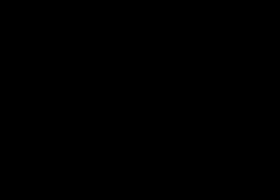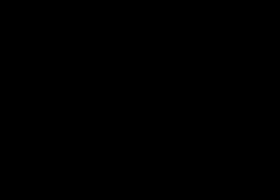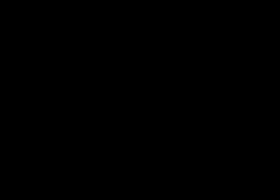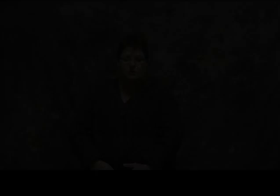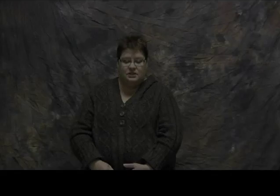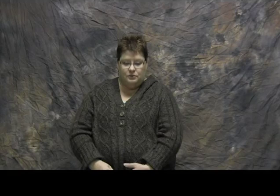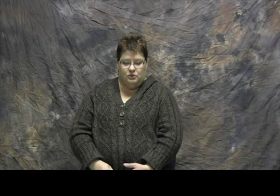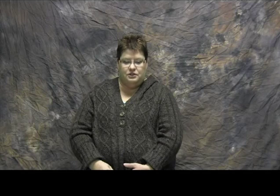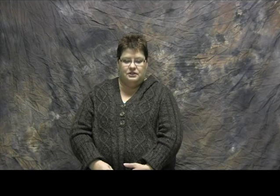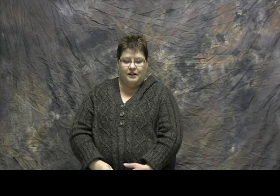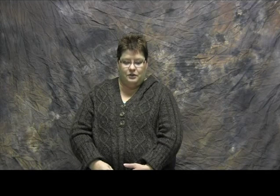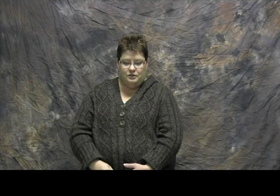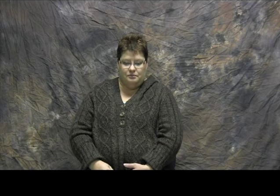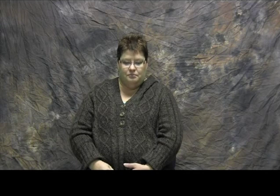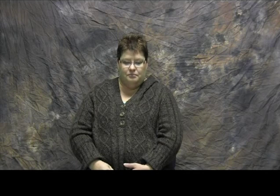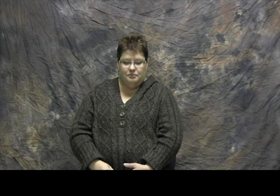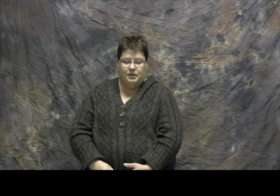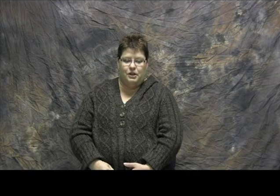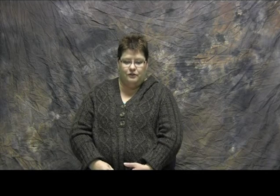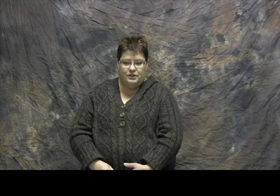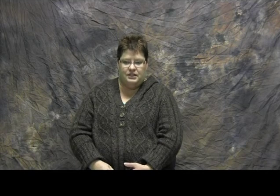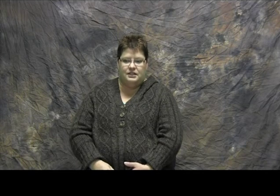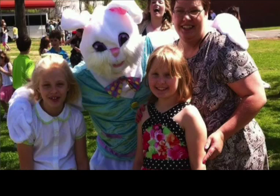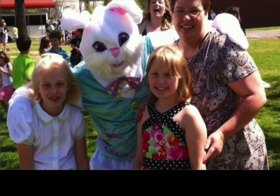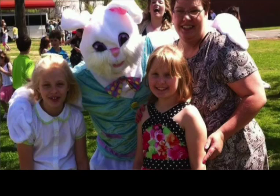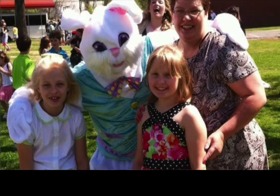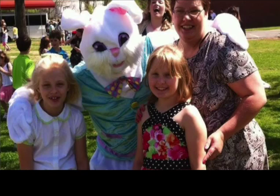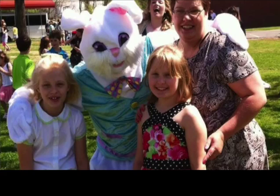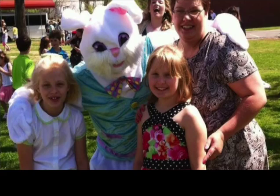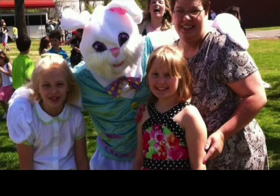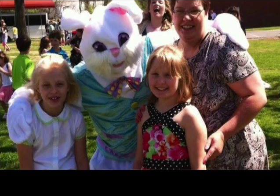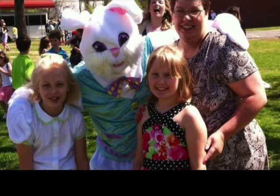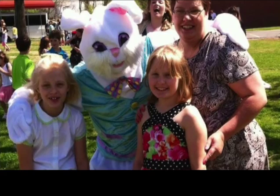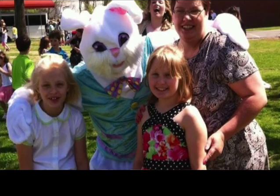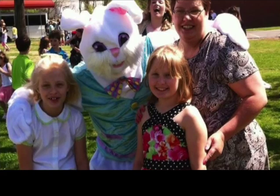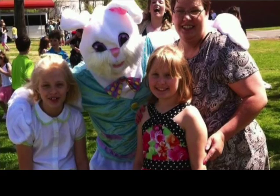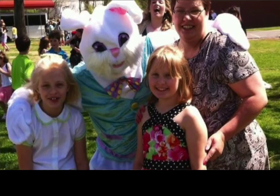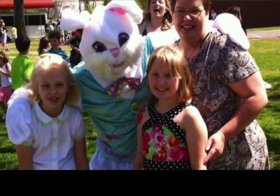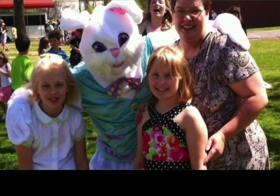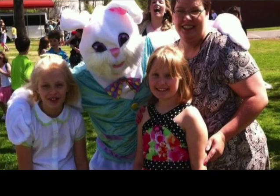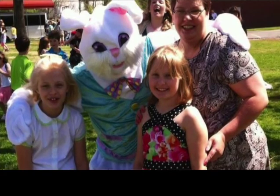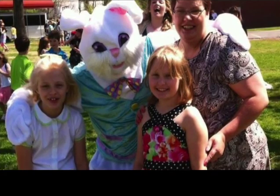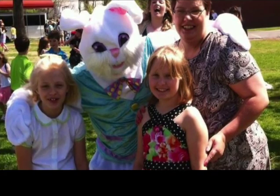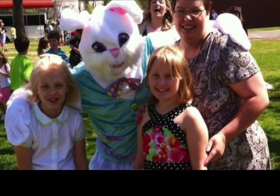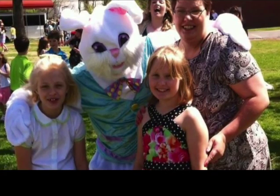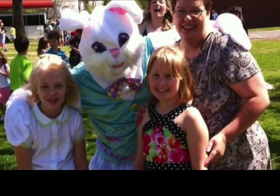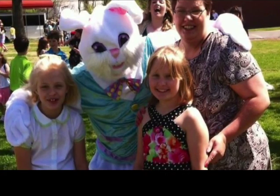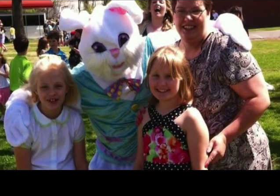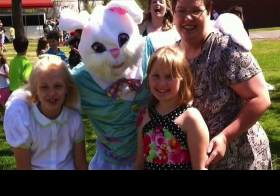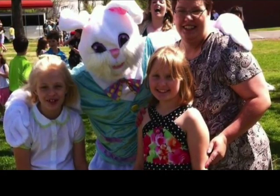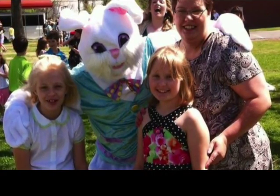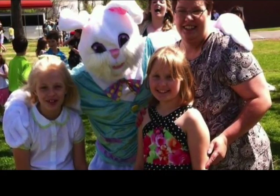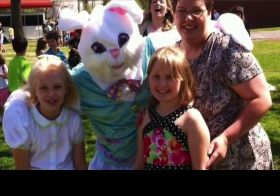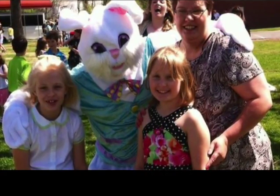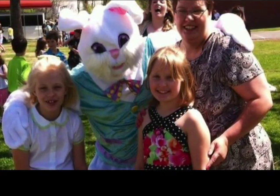Once I was divorced, after being married for 16 years, I needed to find a new place to worship. And I was invited to a small group